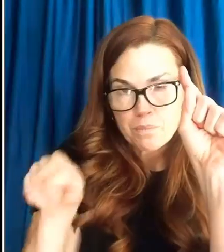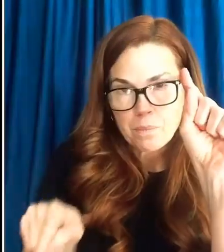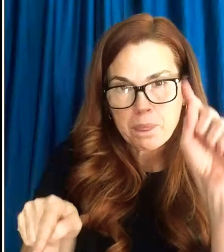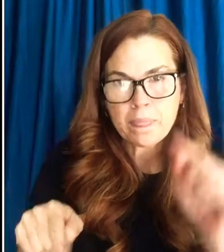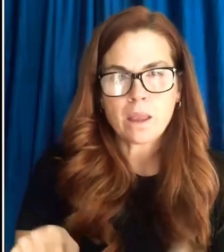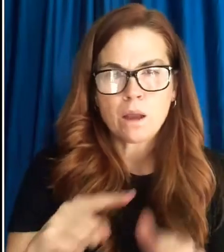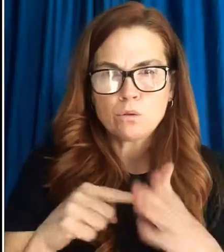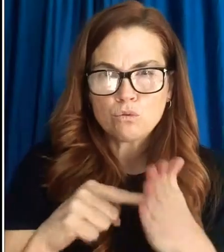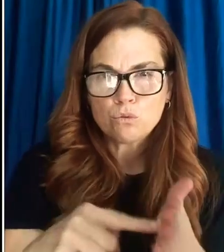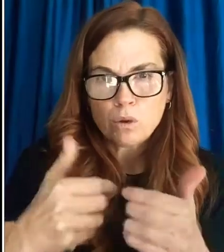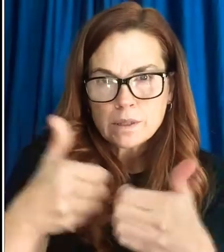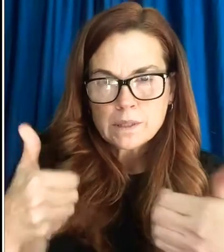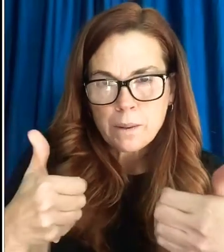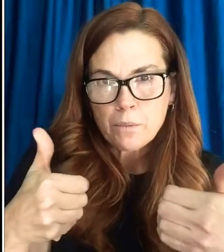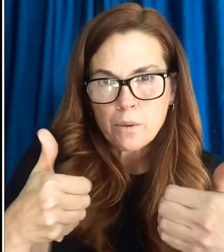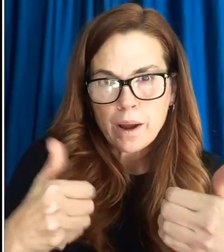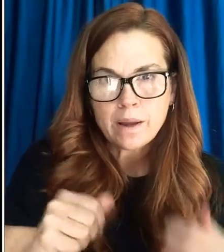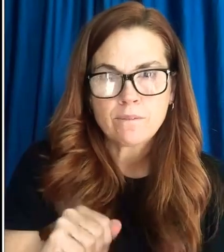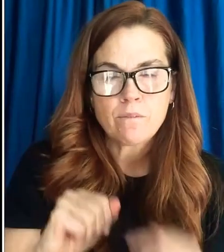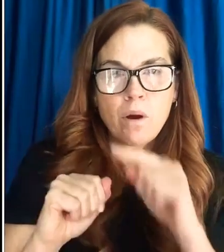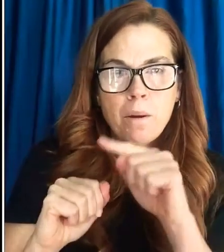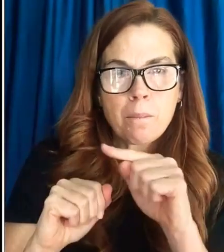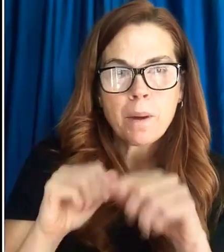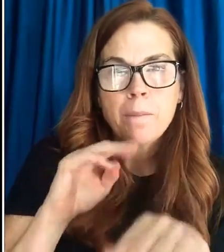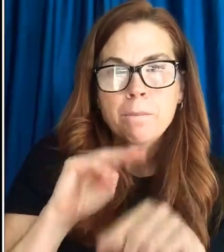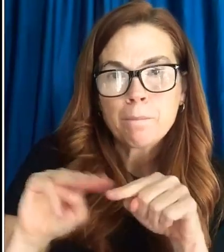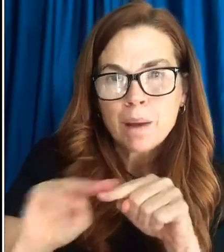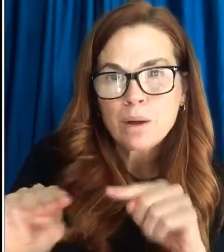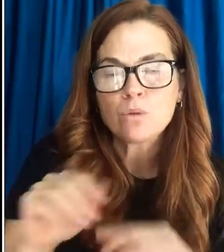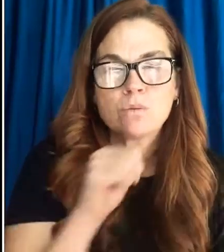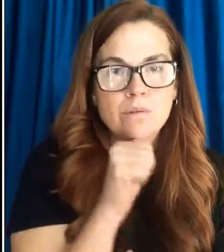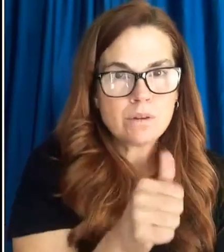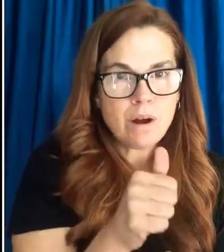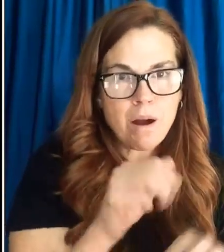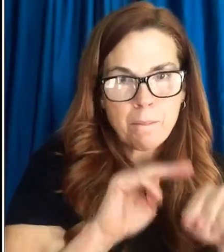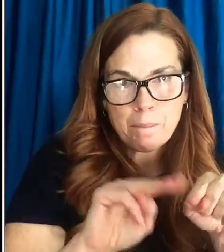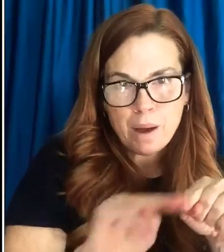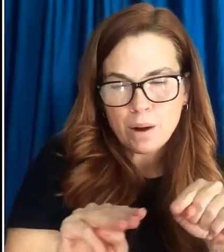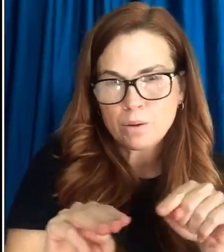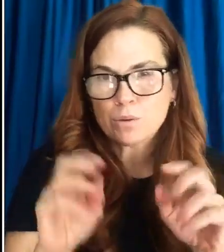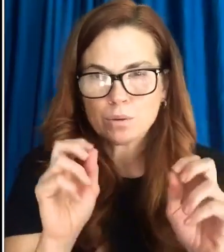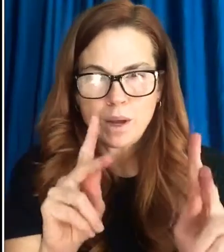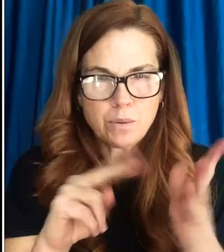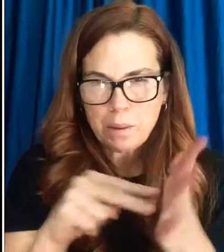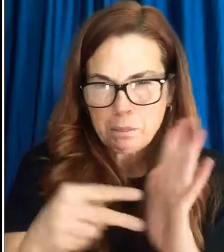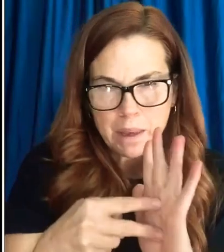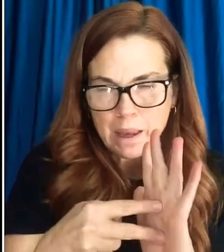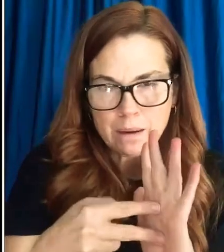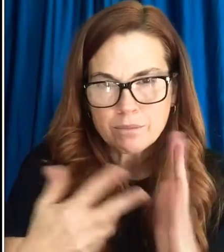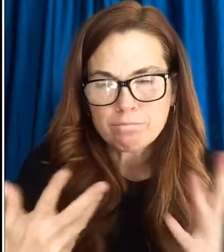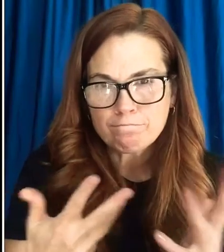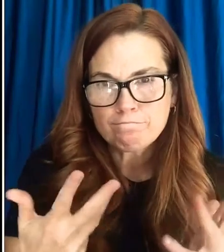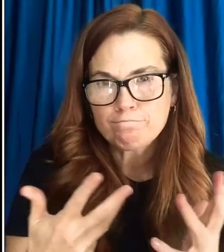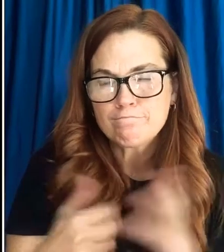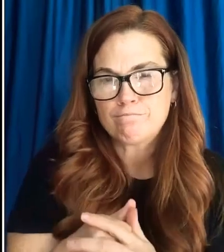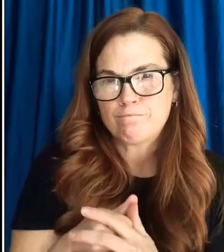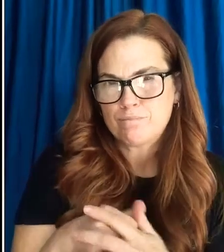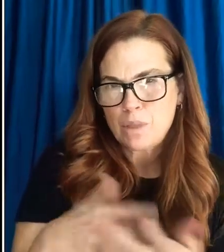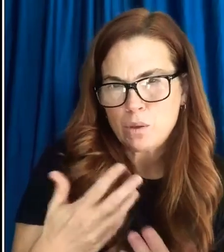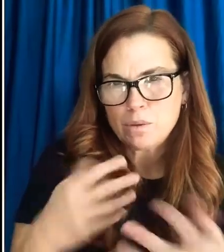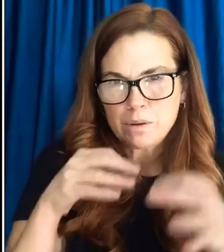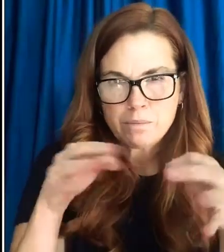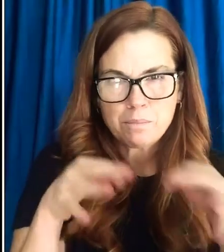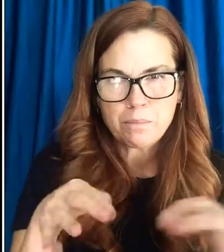metals from nonmetals. But what does that really mean? What are metals? What are nonmetals? What are